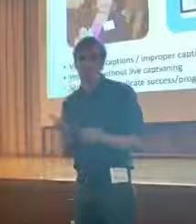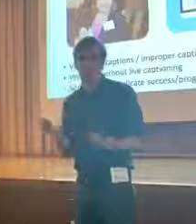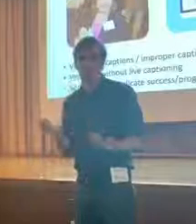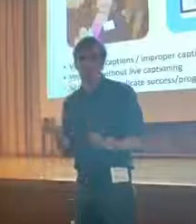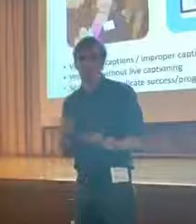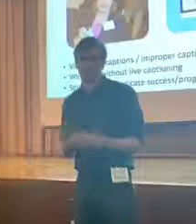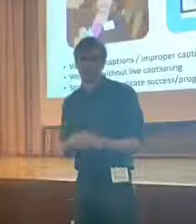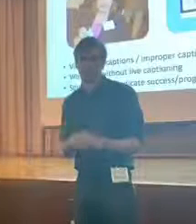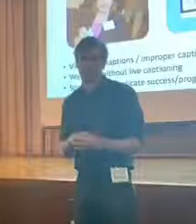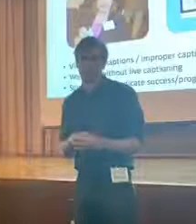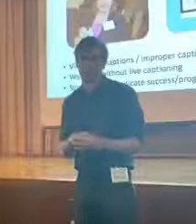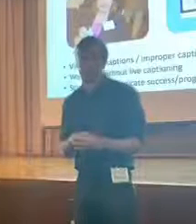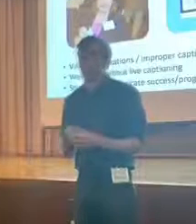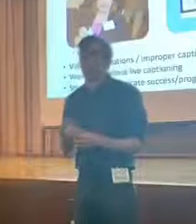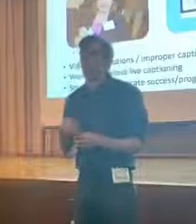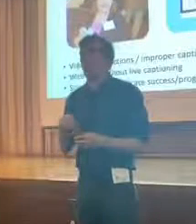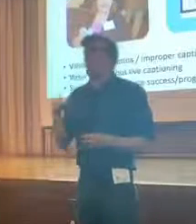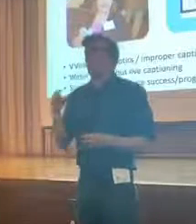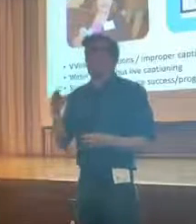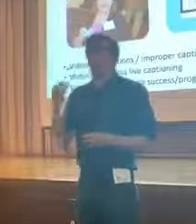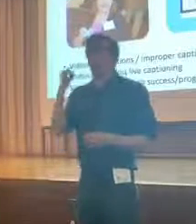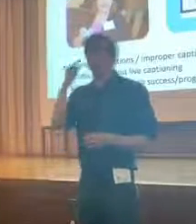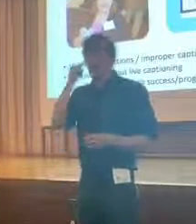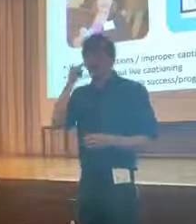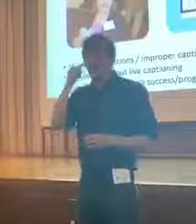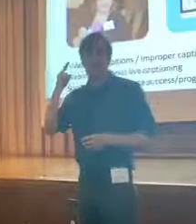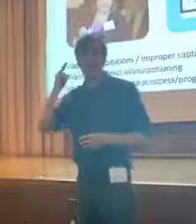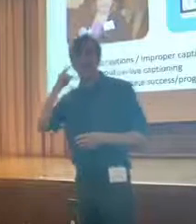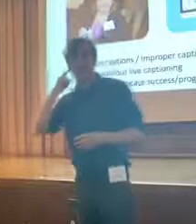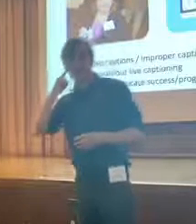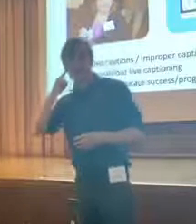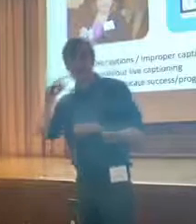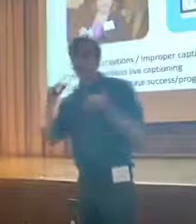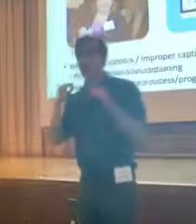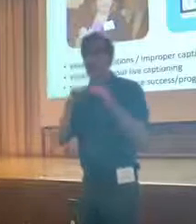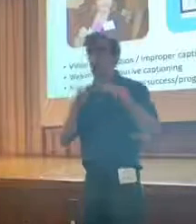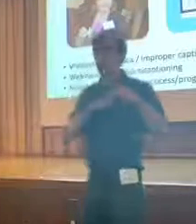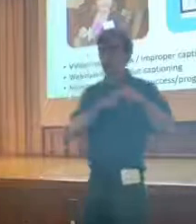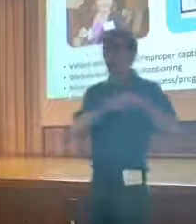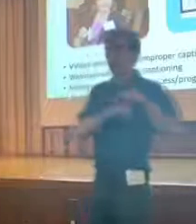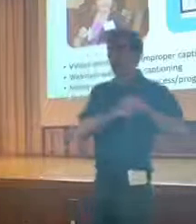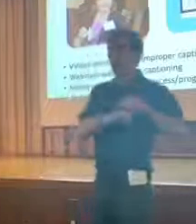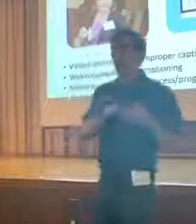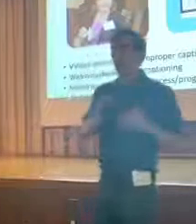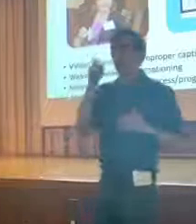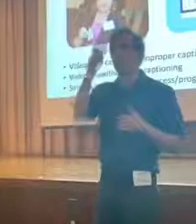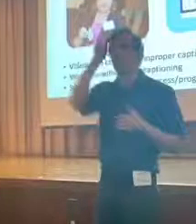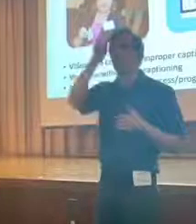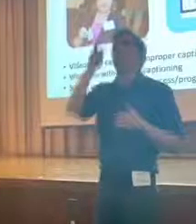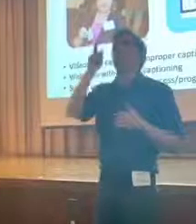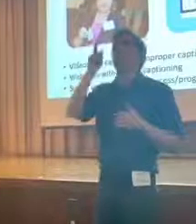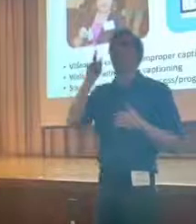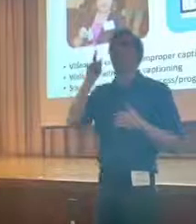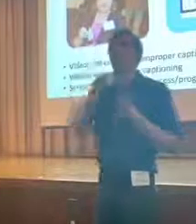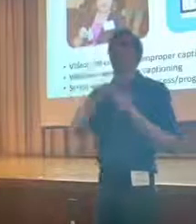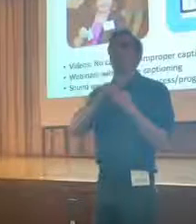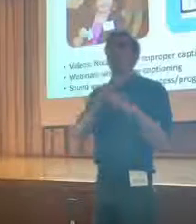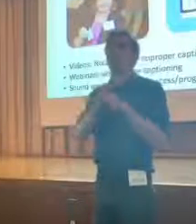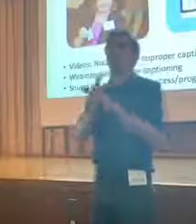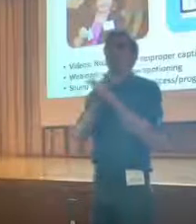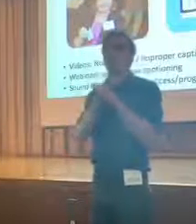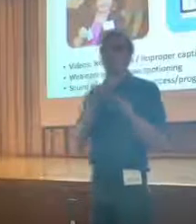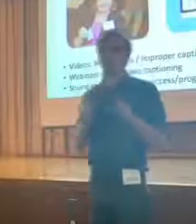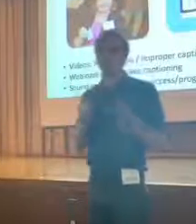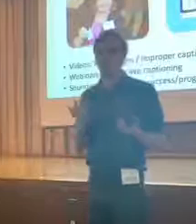access, that can be really prohibitive for people. And one thing that Kate often says to